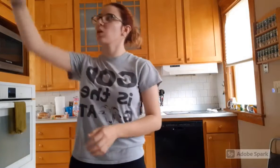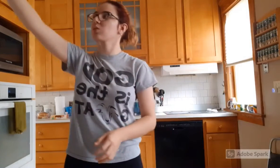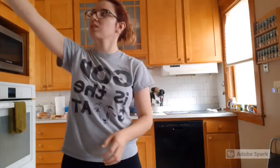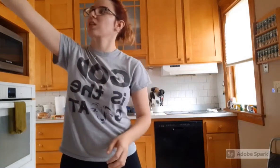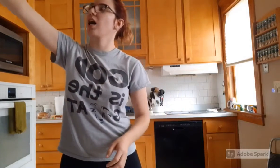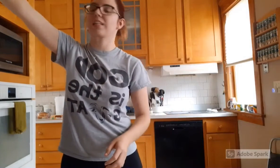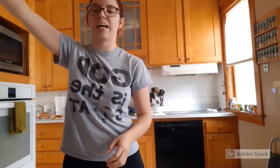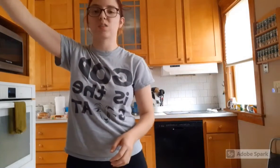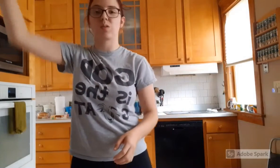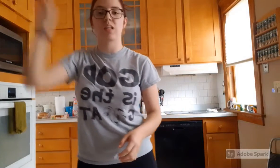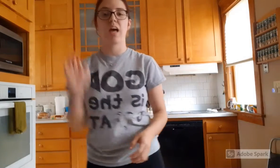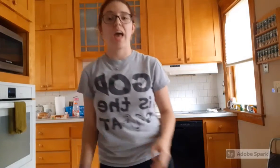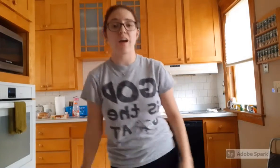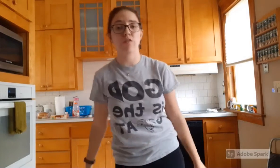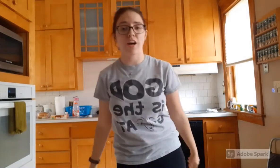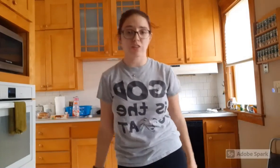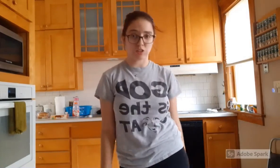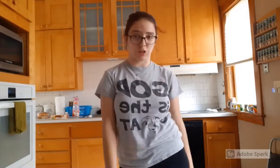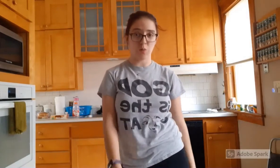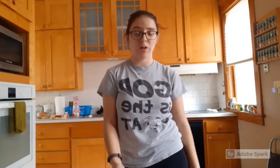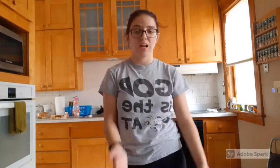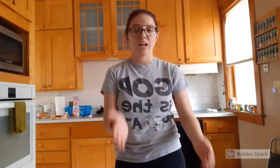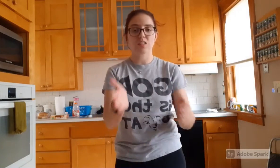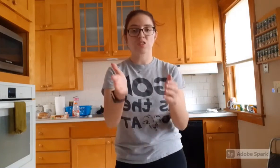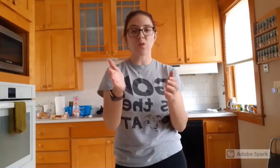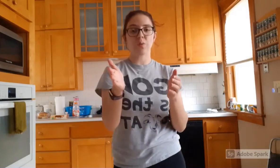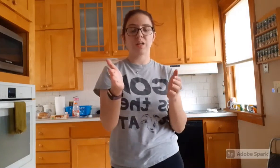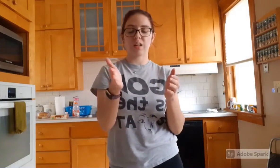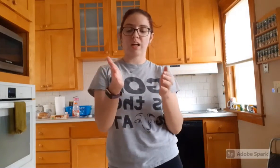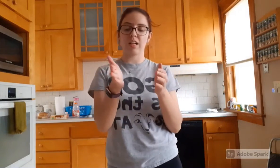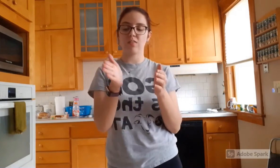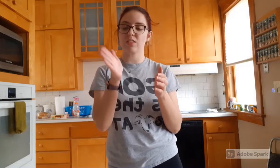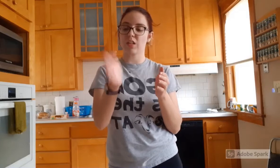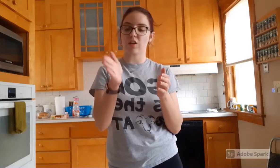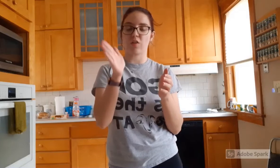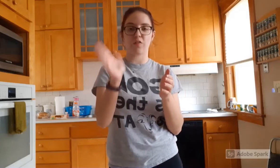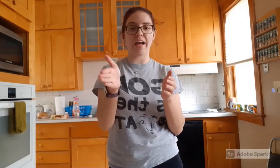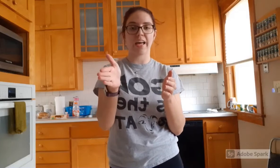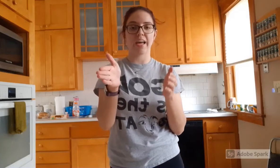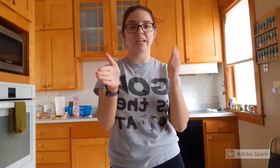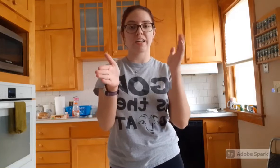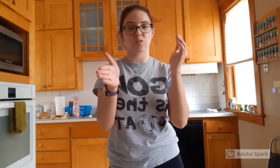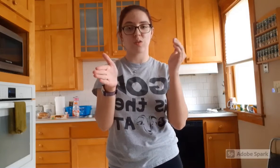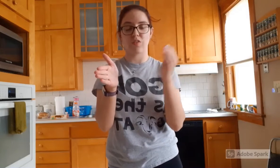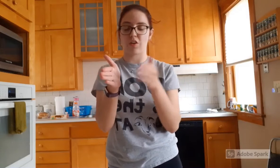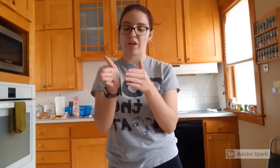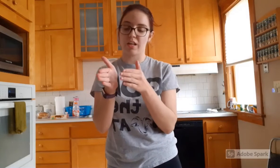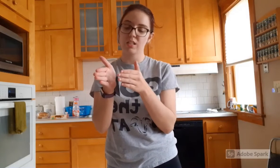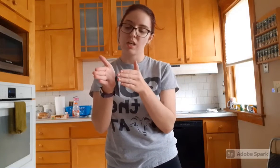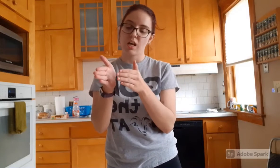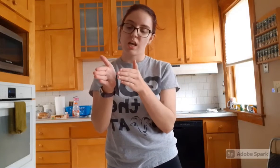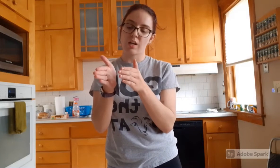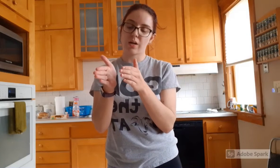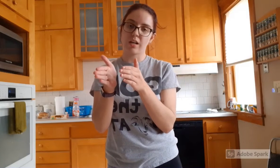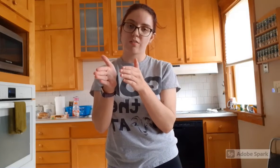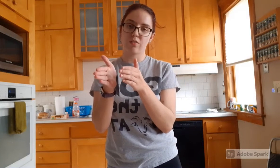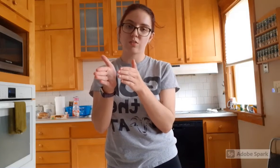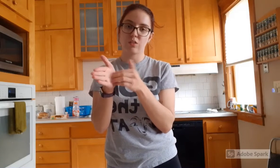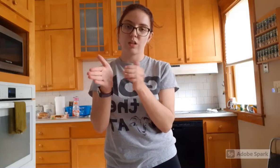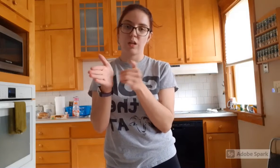into contact with every other soap. And soap kind of is like your flat hand against one of your other hands, and you kind of